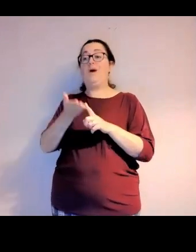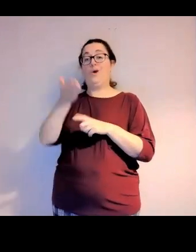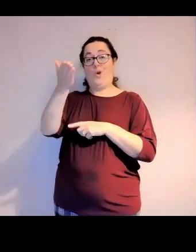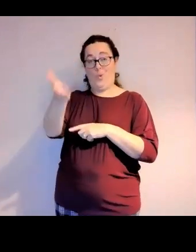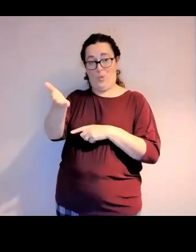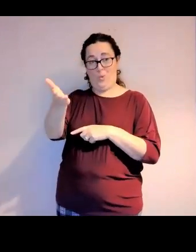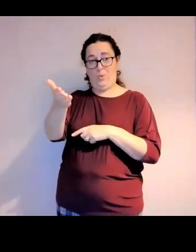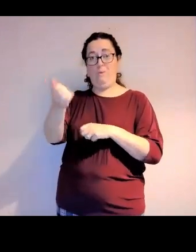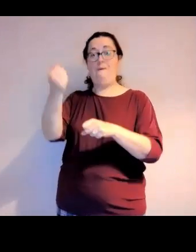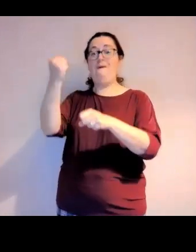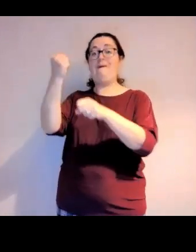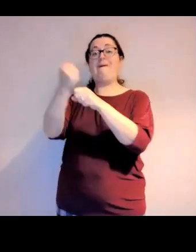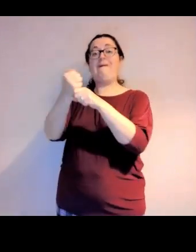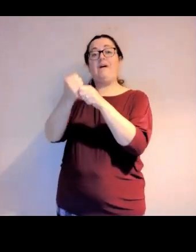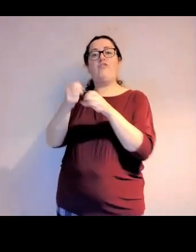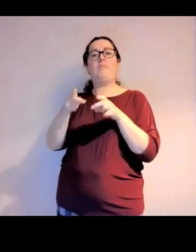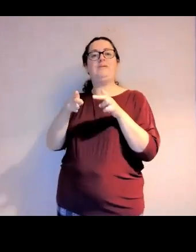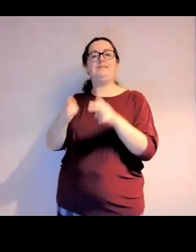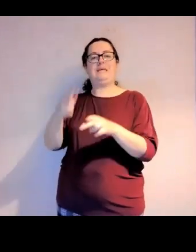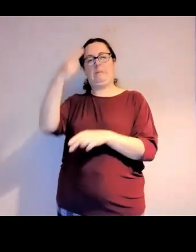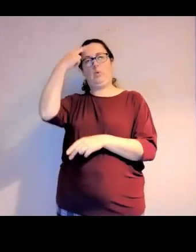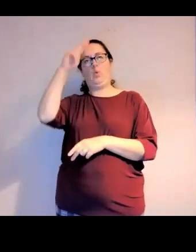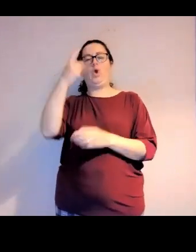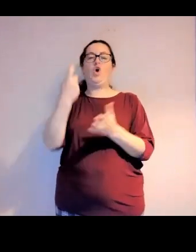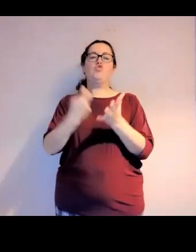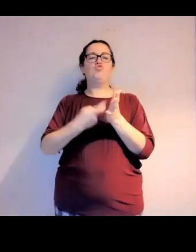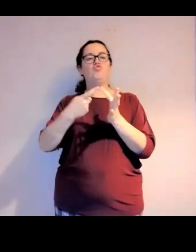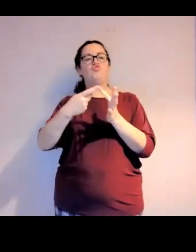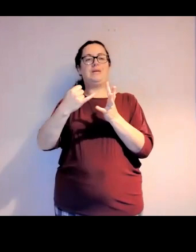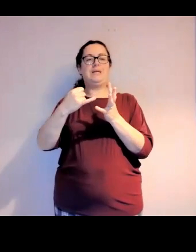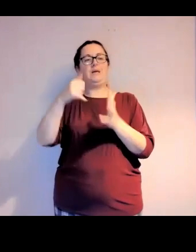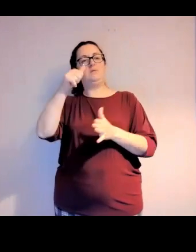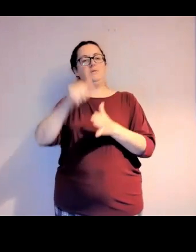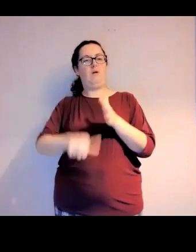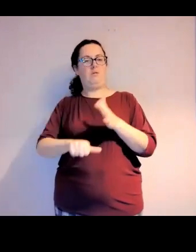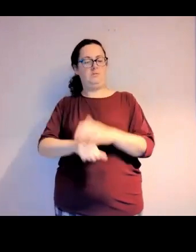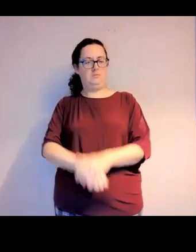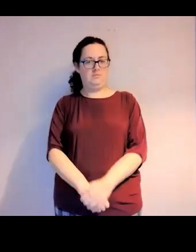on the government scheme called Restart.